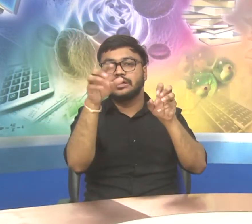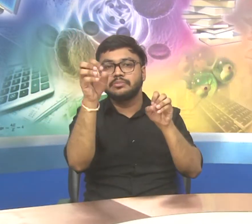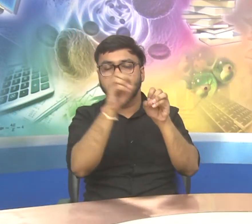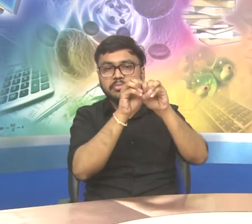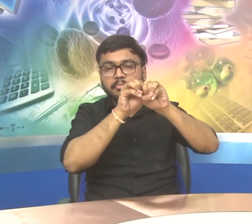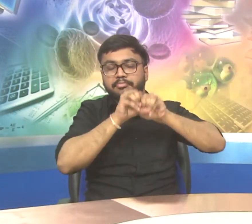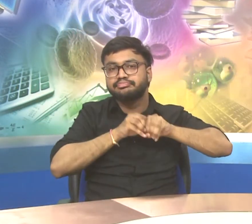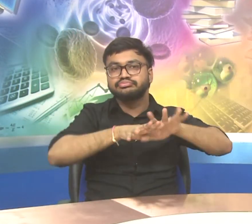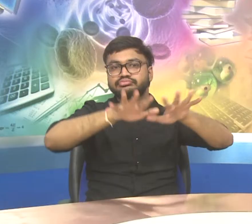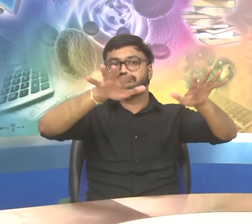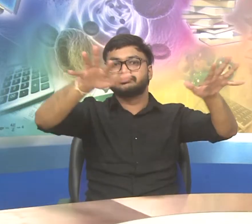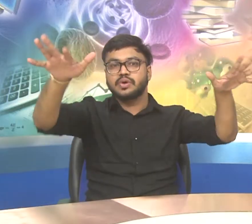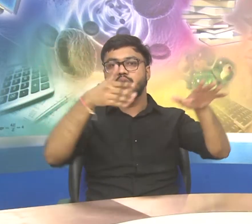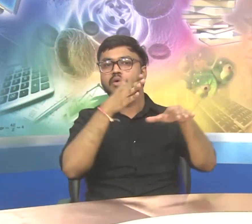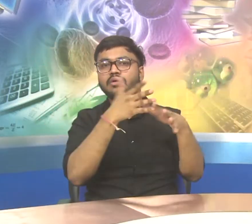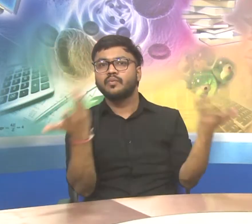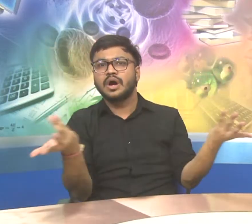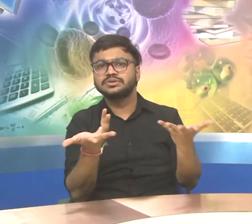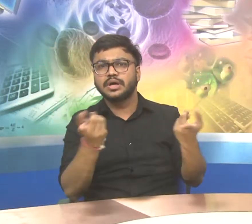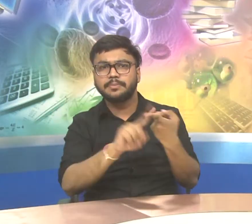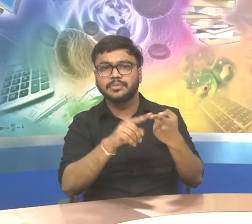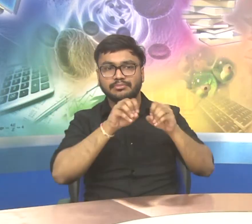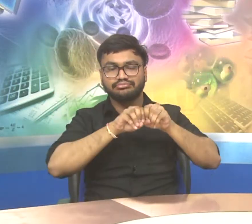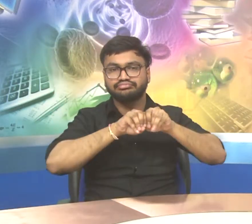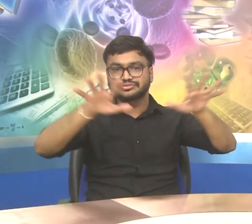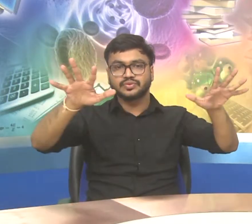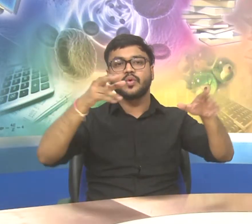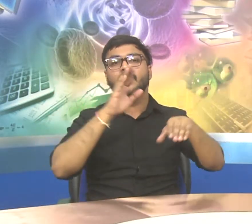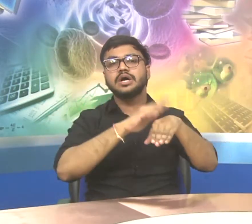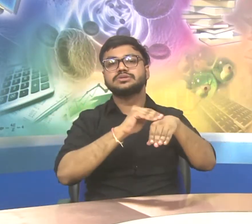which is called the Big Bang theory.